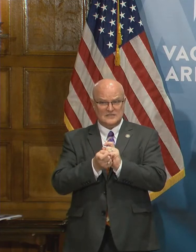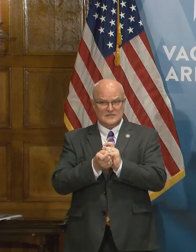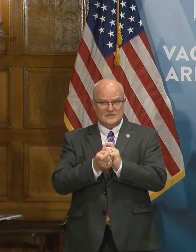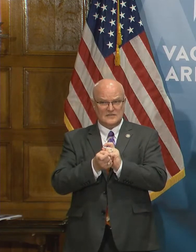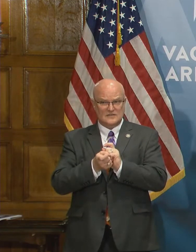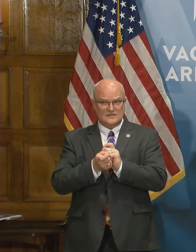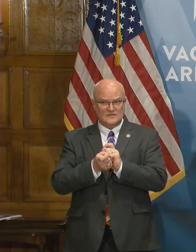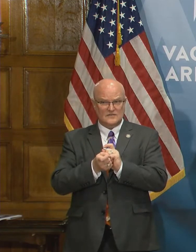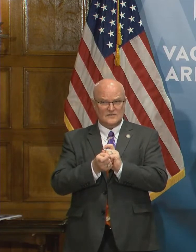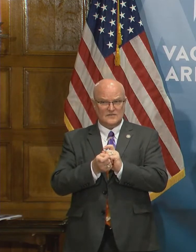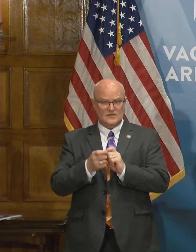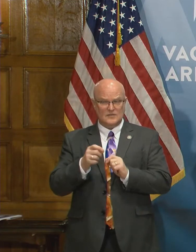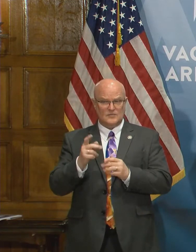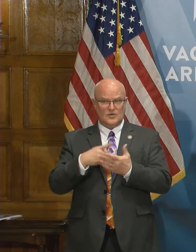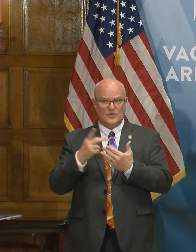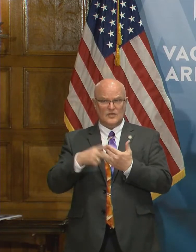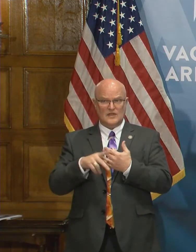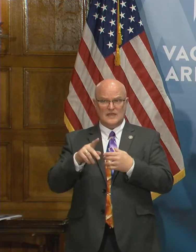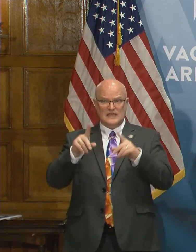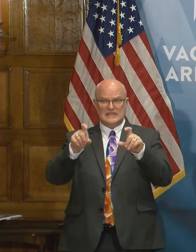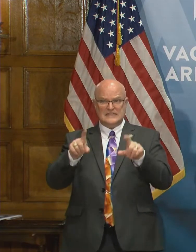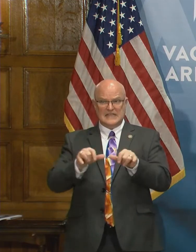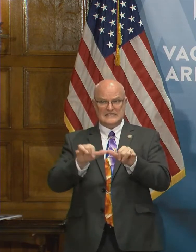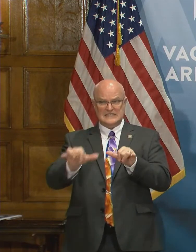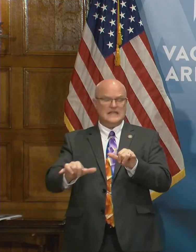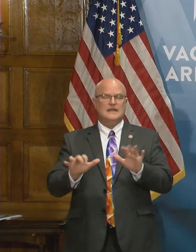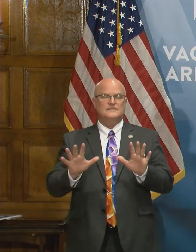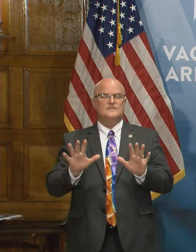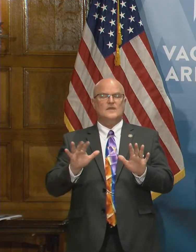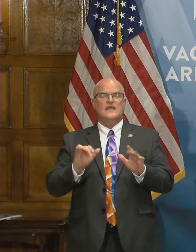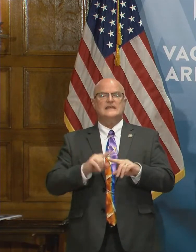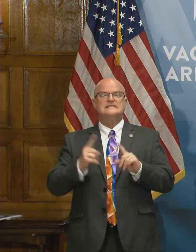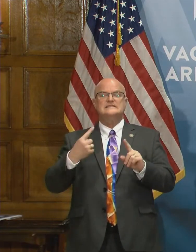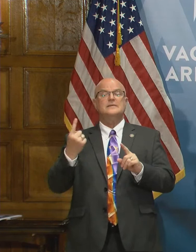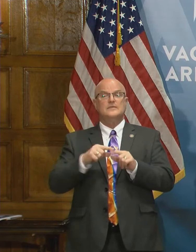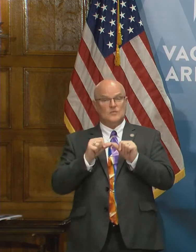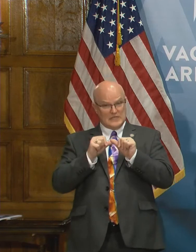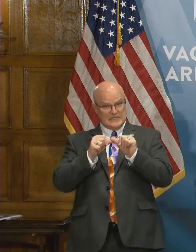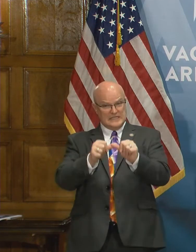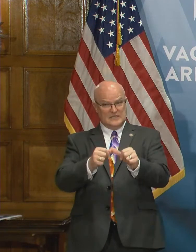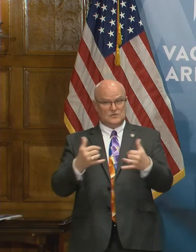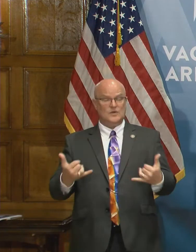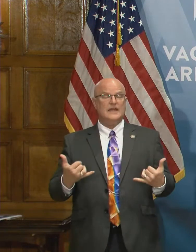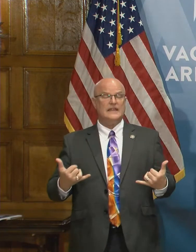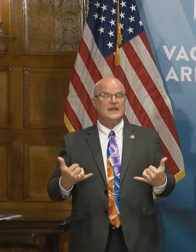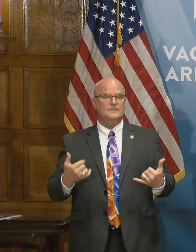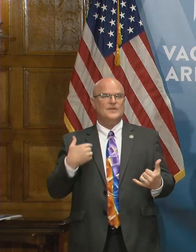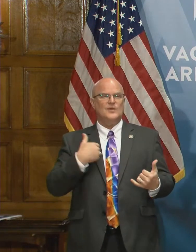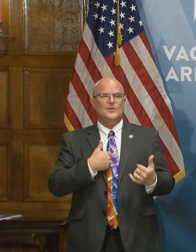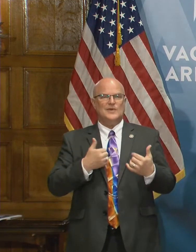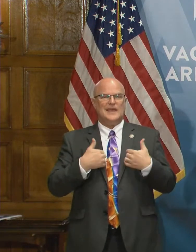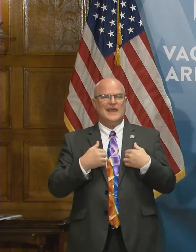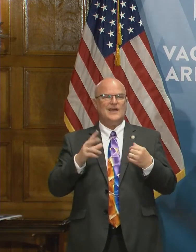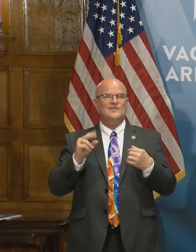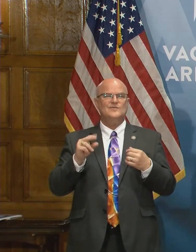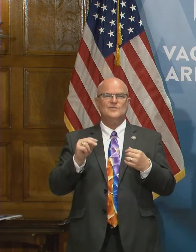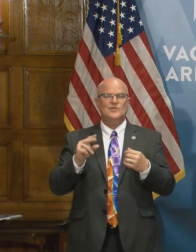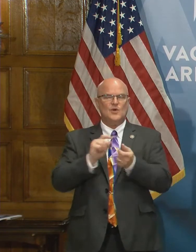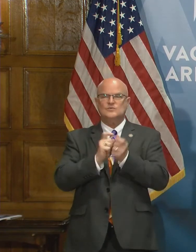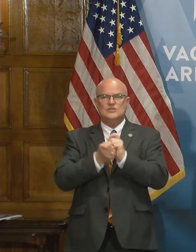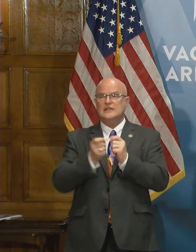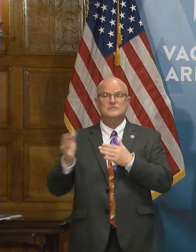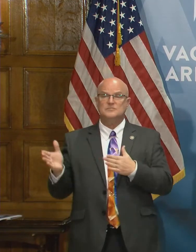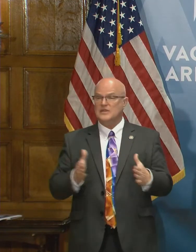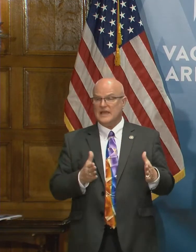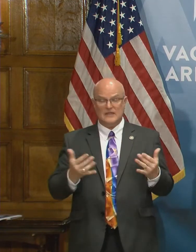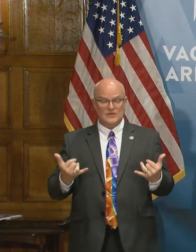program? The Test to Stay, that's going to be something that continues at this time. We have no changes